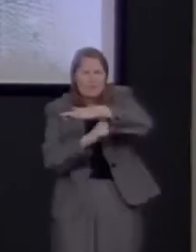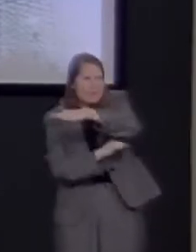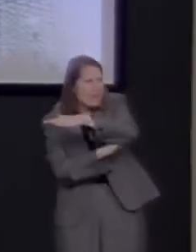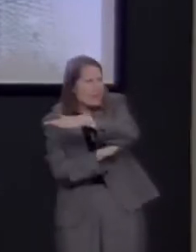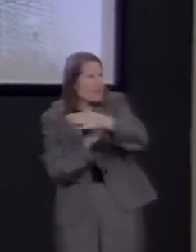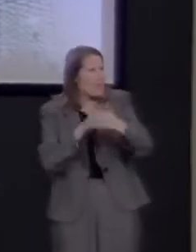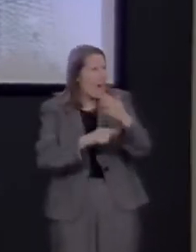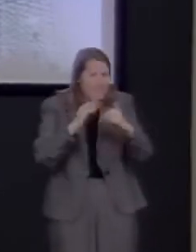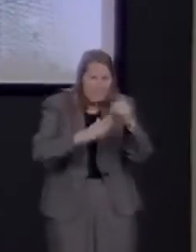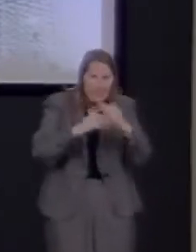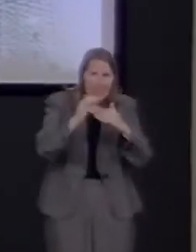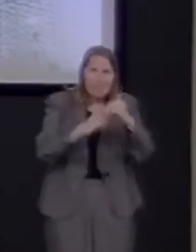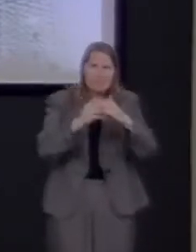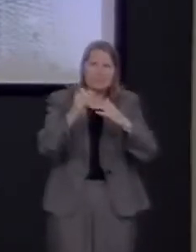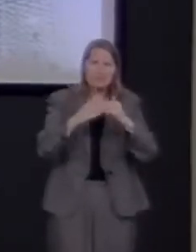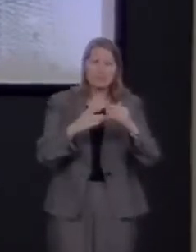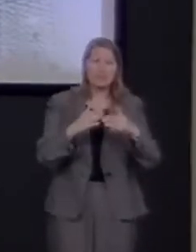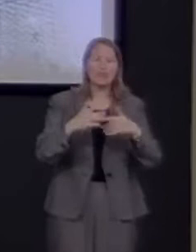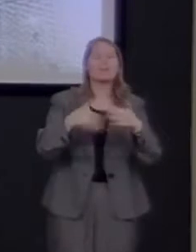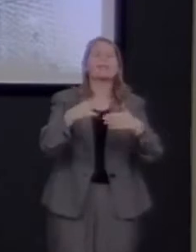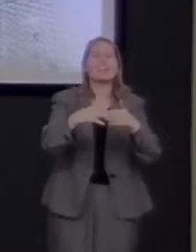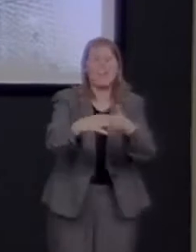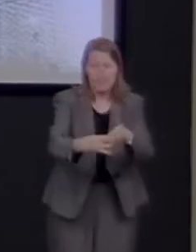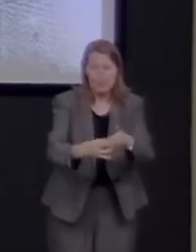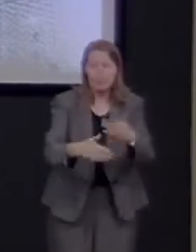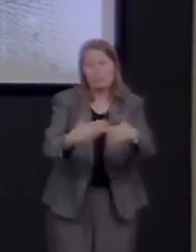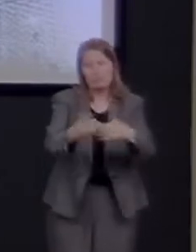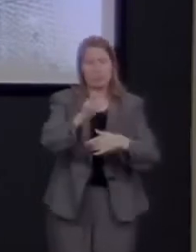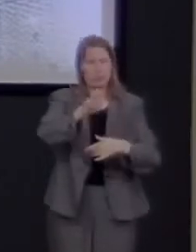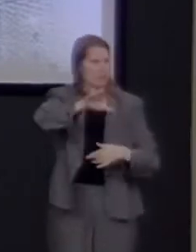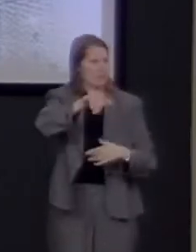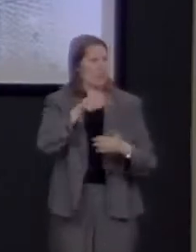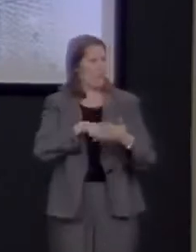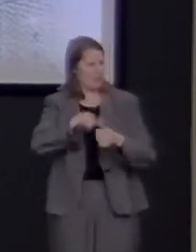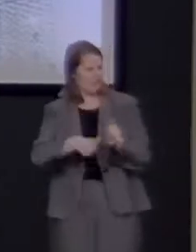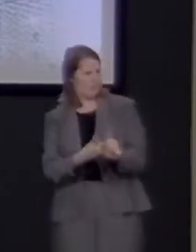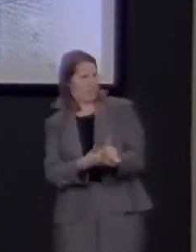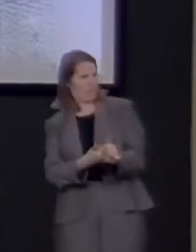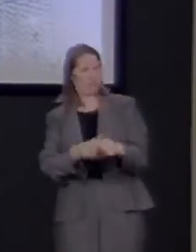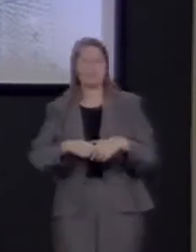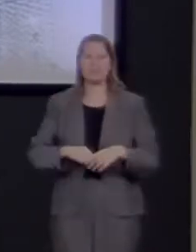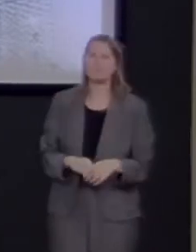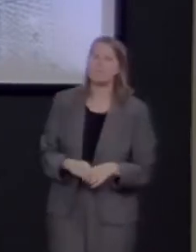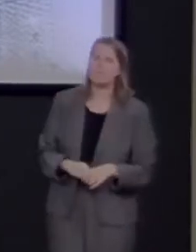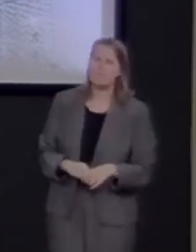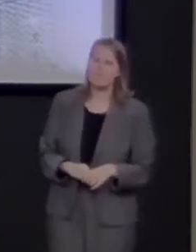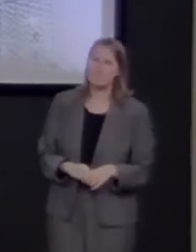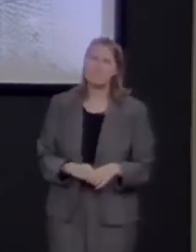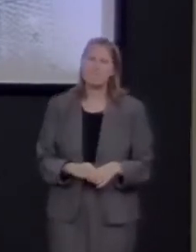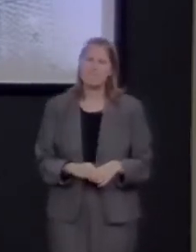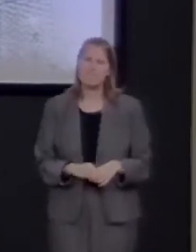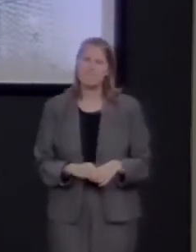the factors that scaffold the development of math ability. The idea here is that